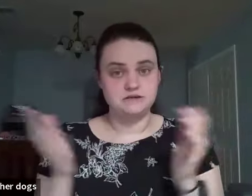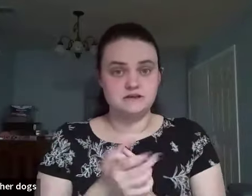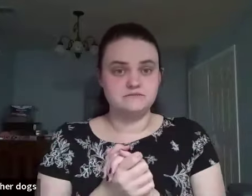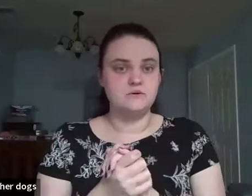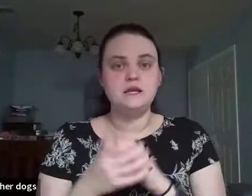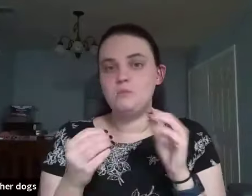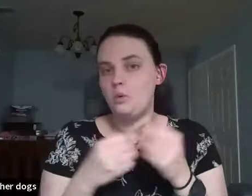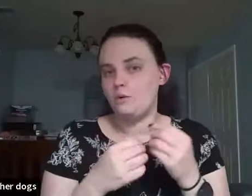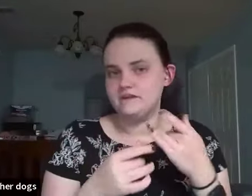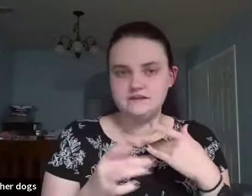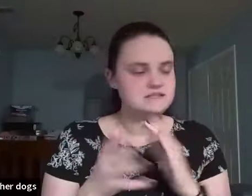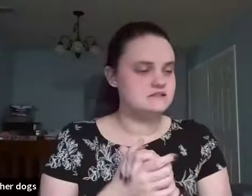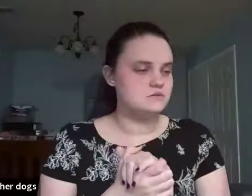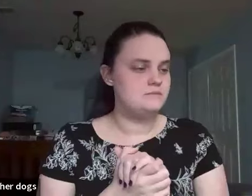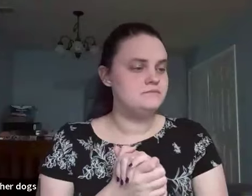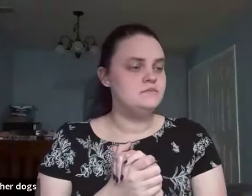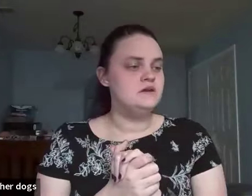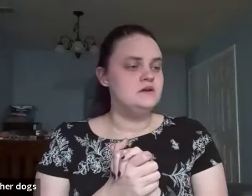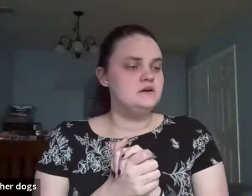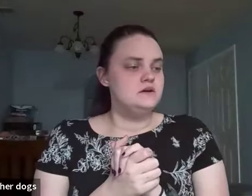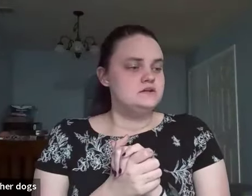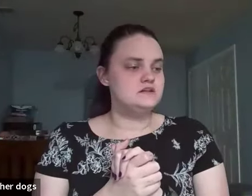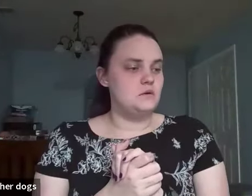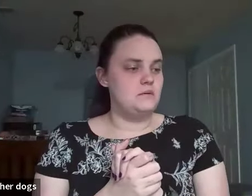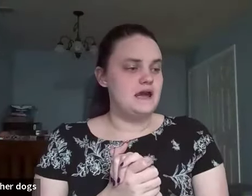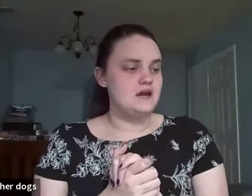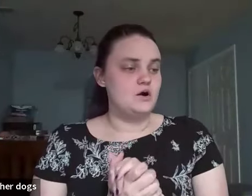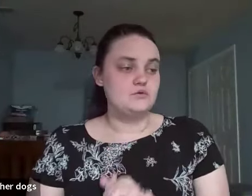curious of, or any more feeling signs as well. So we had our